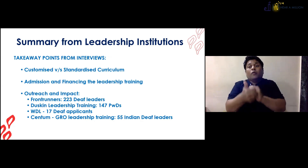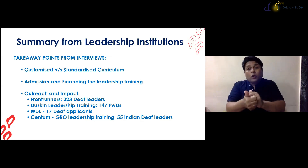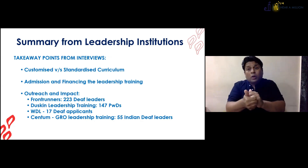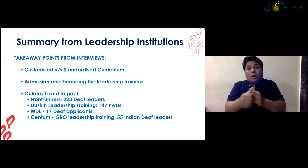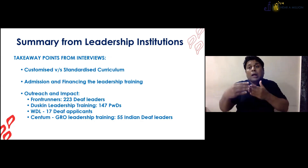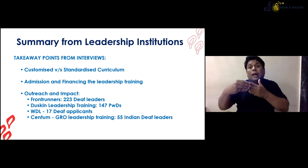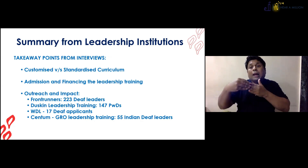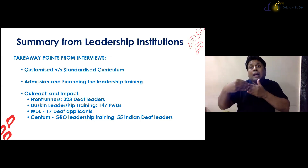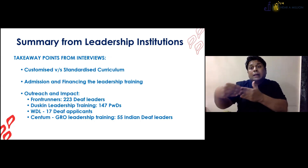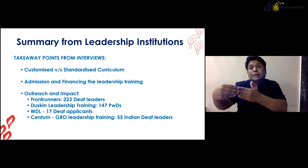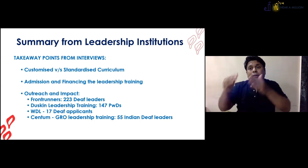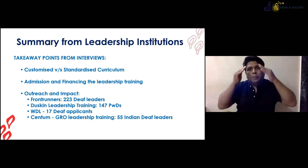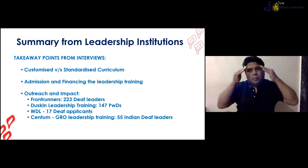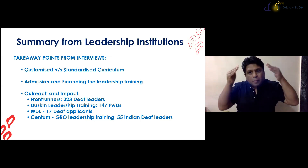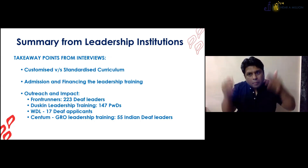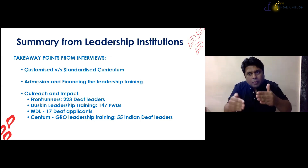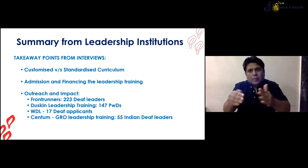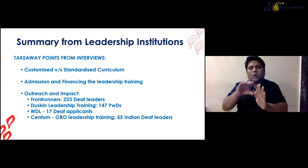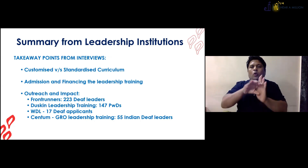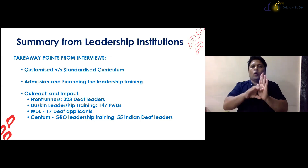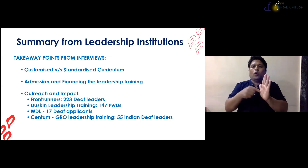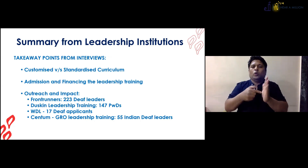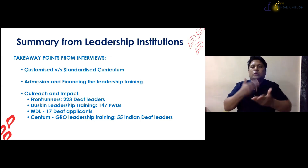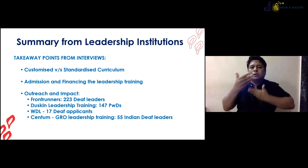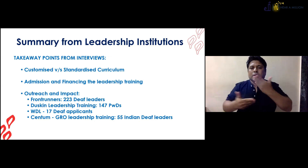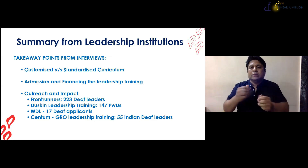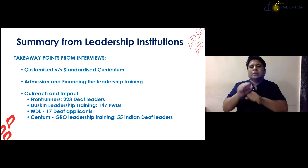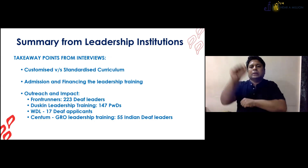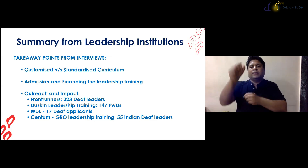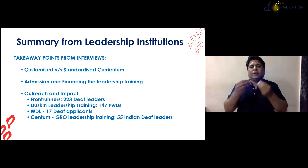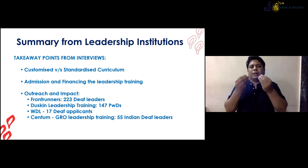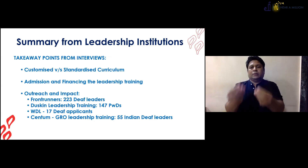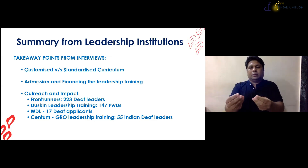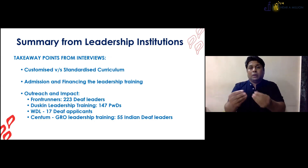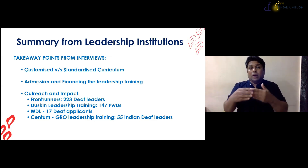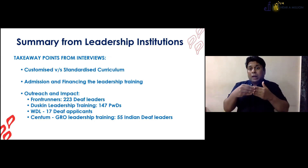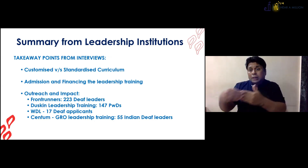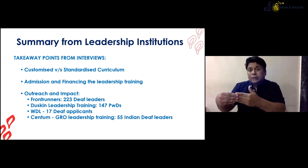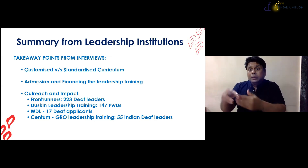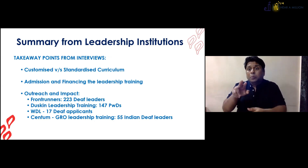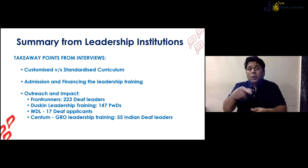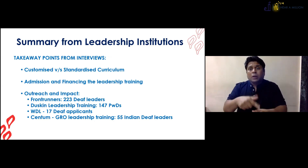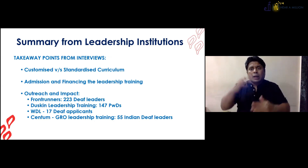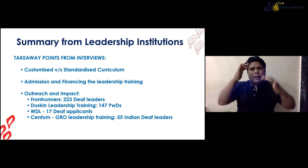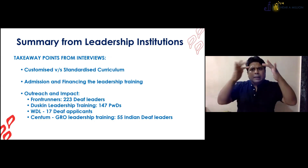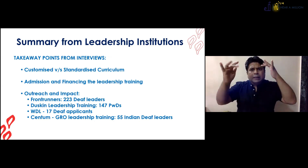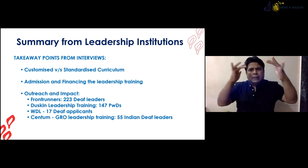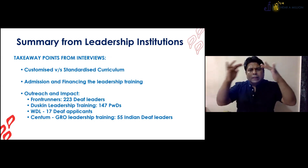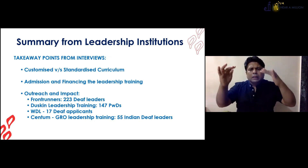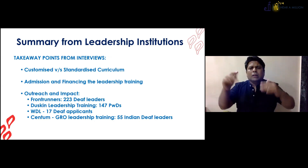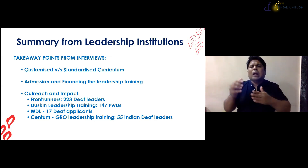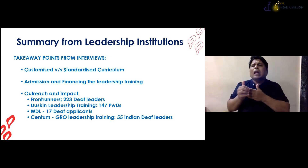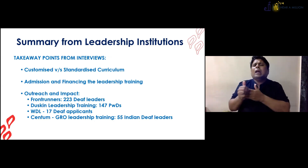get that kind of certificate, right? Over there, there is a full leadership course that is there, which is certified.